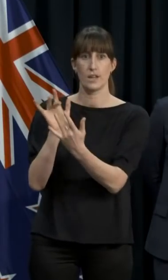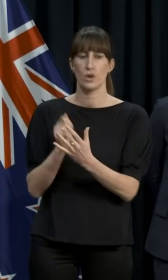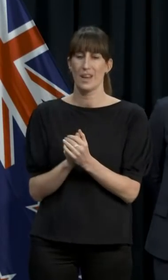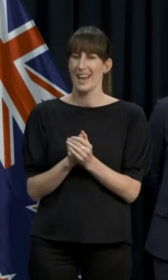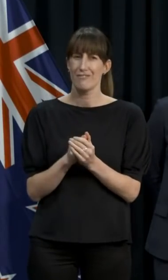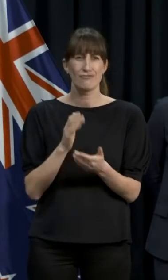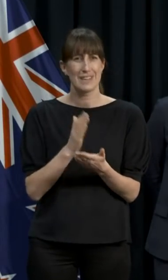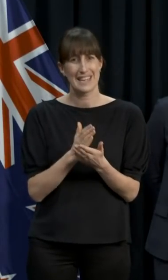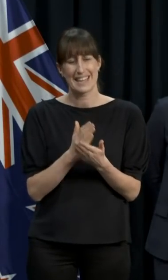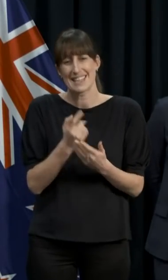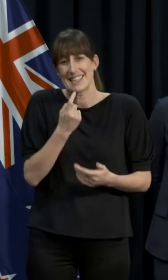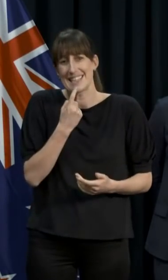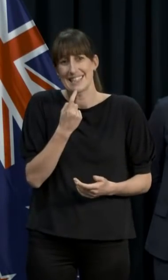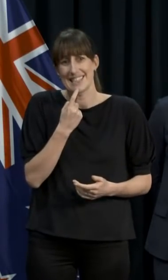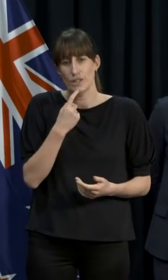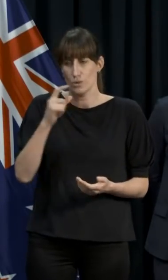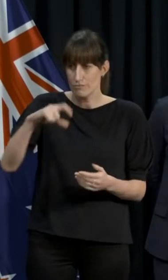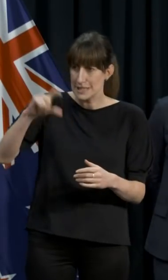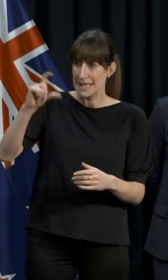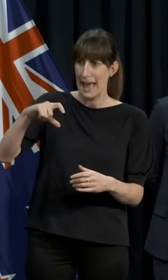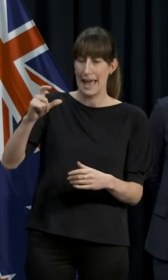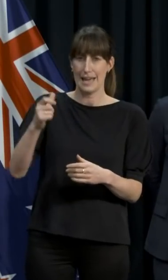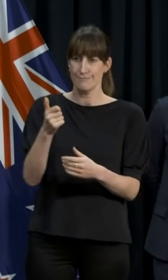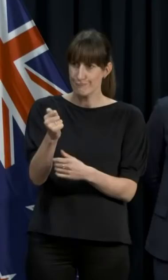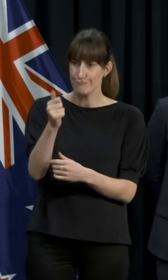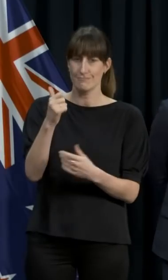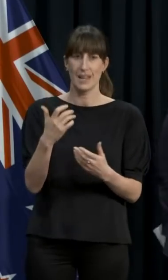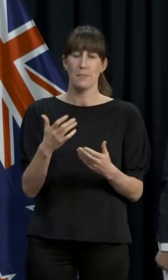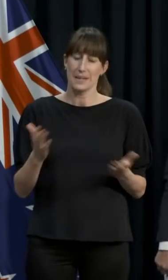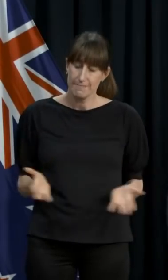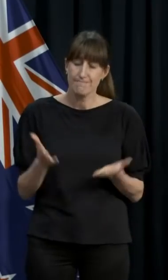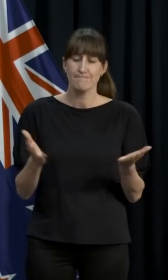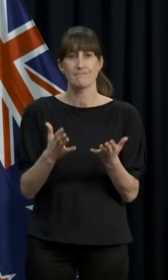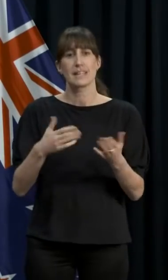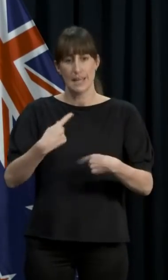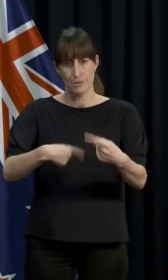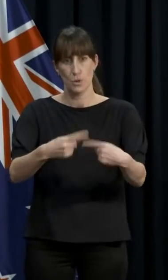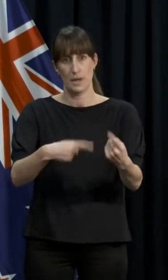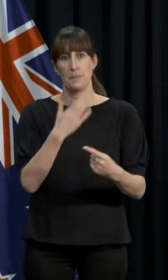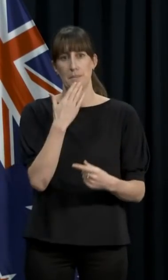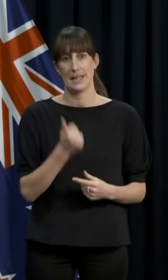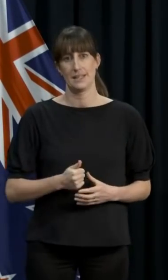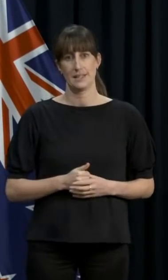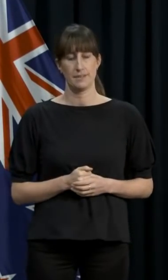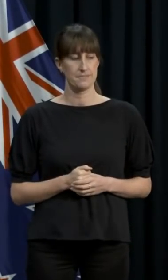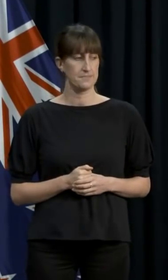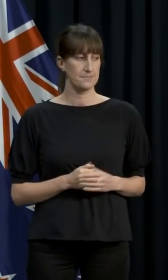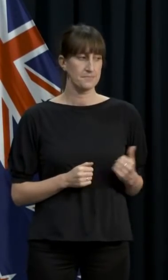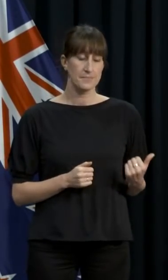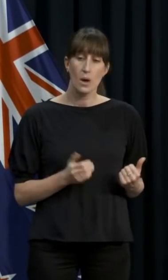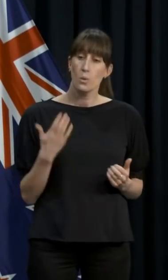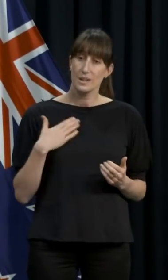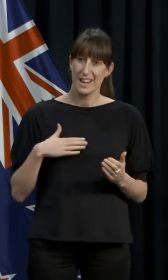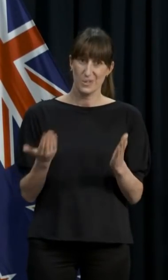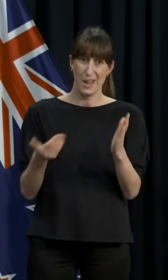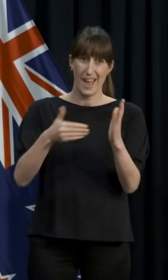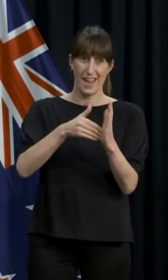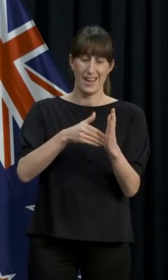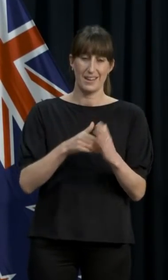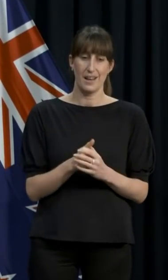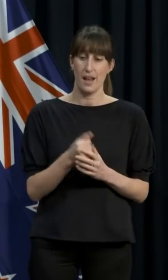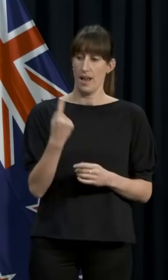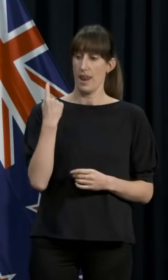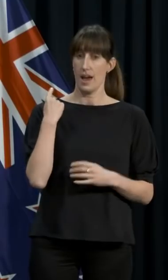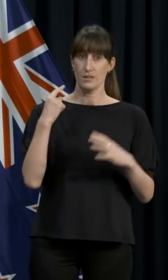keep that record. So I just can only keep encouraging people to do so. If I could just add to that, as I indicated last